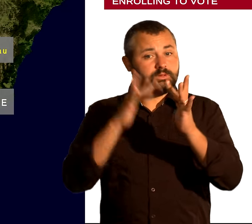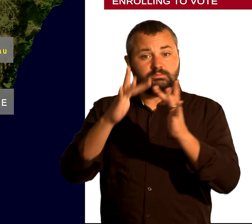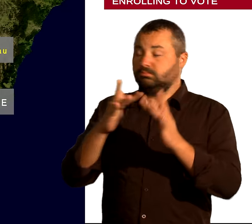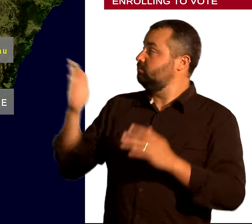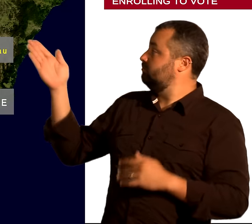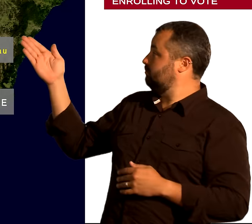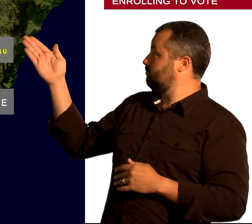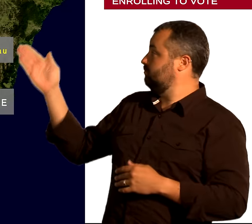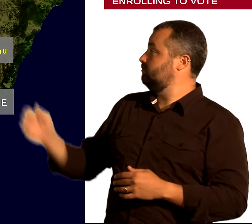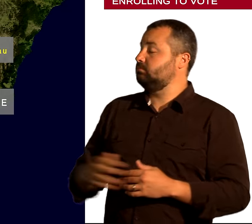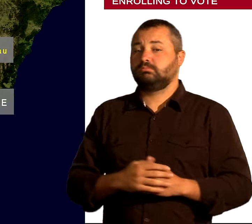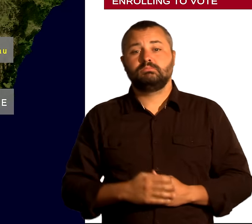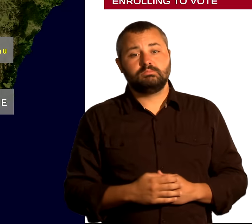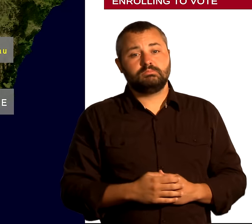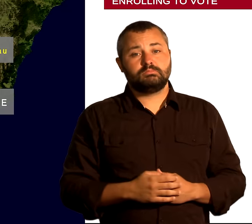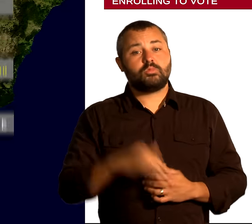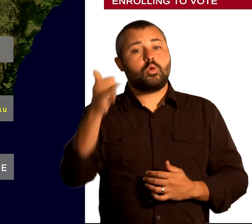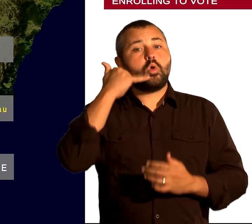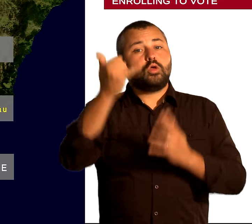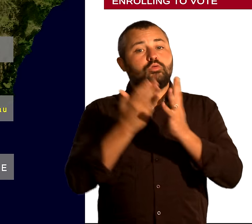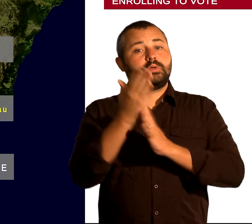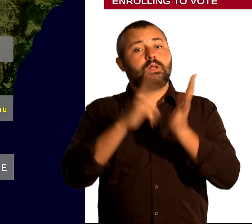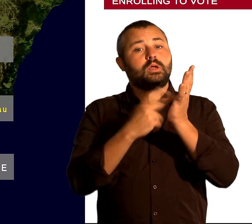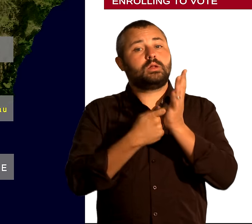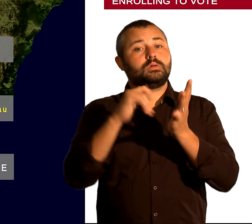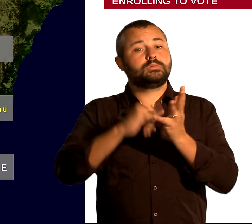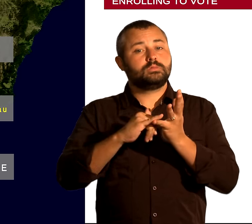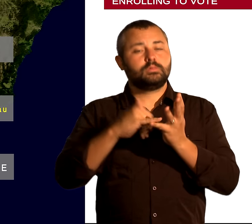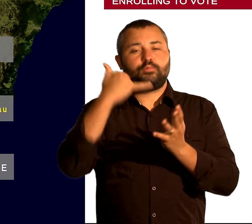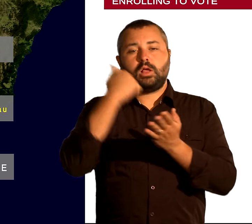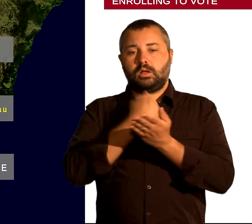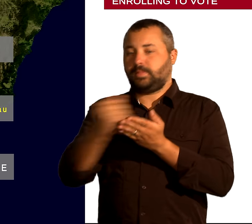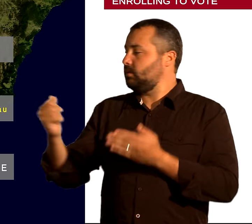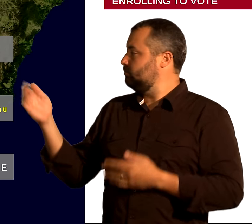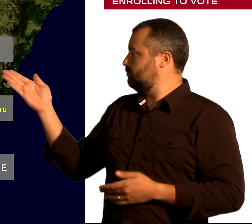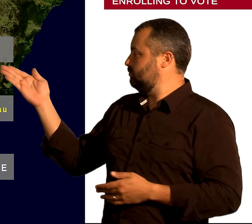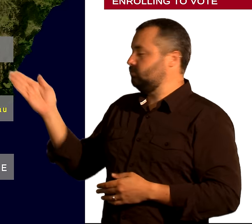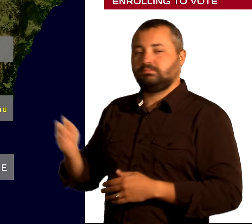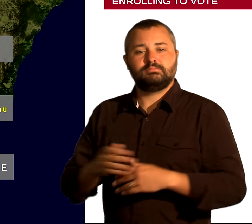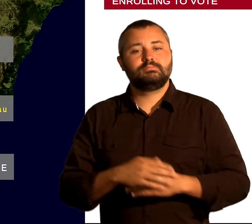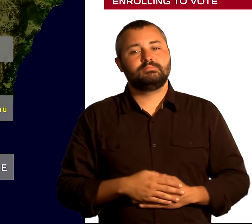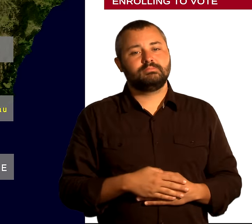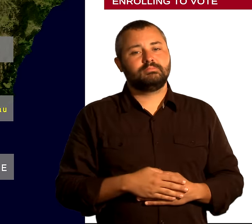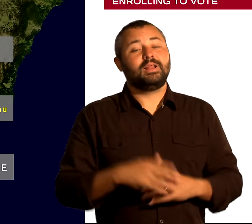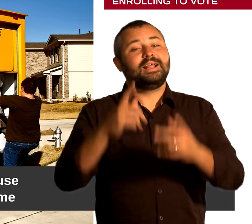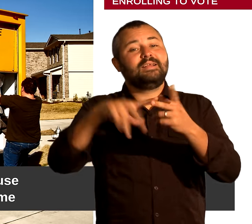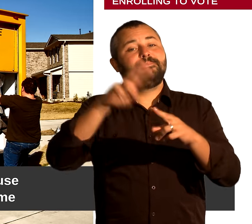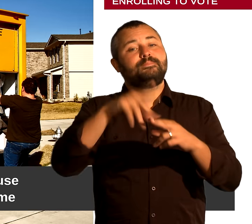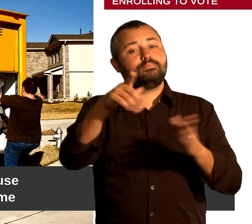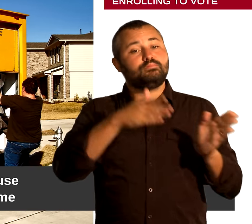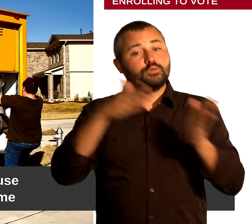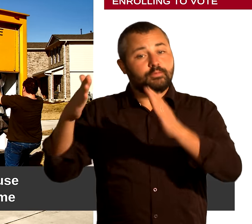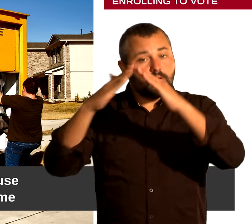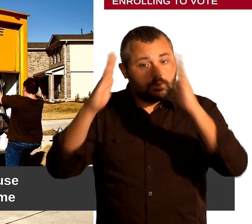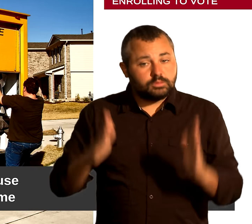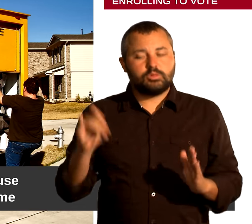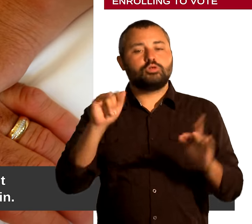VEC.vic.gov.au Or phone 131 832 or via the NRS. When you move